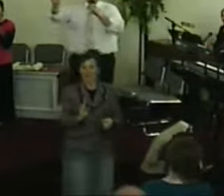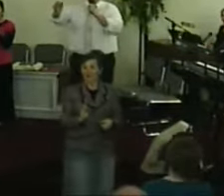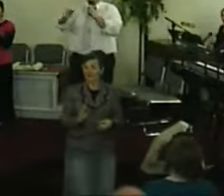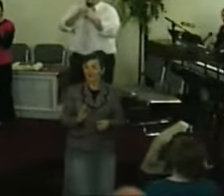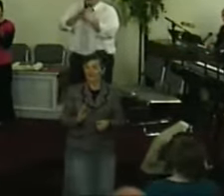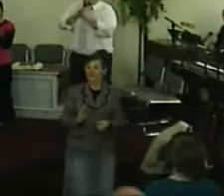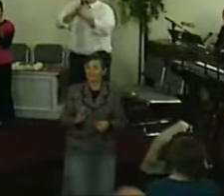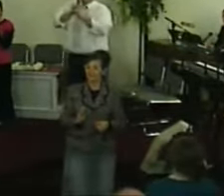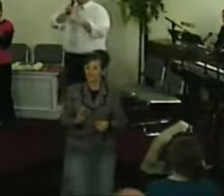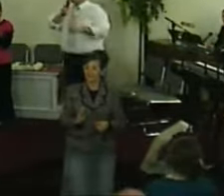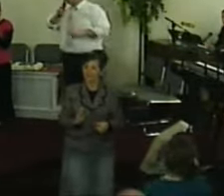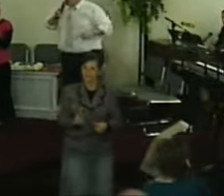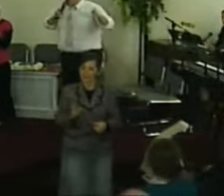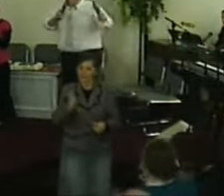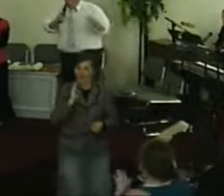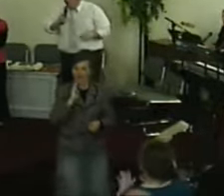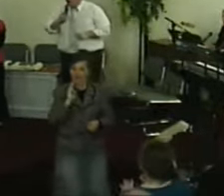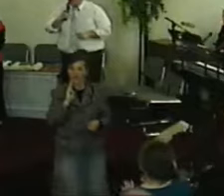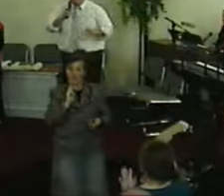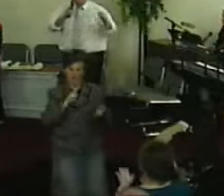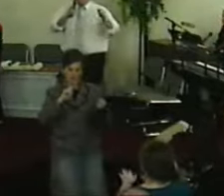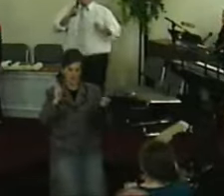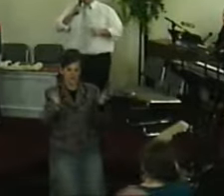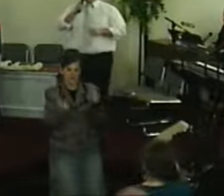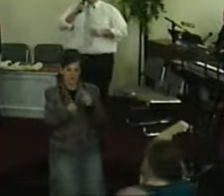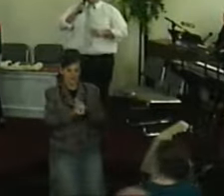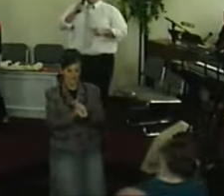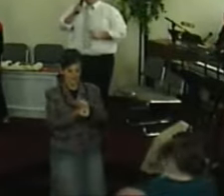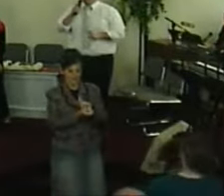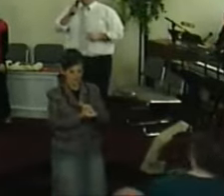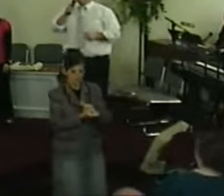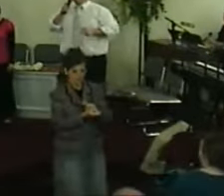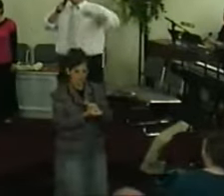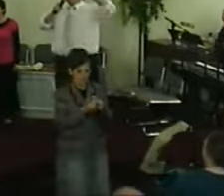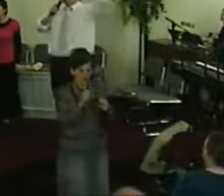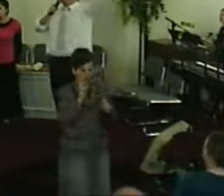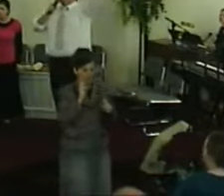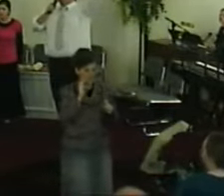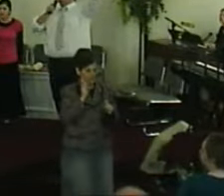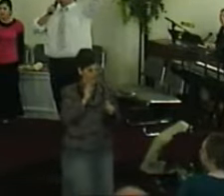Our God, our God. Water, you turn into wine.